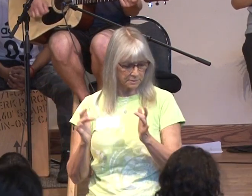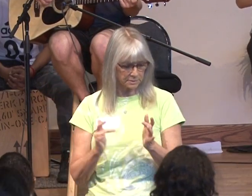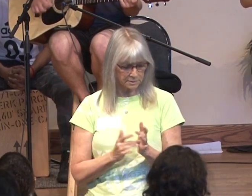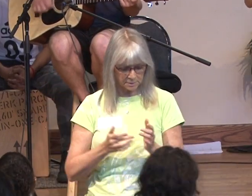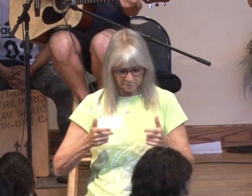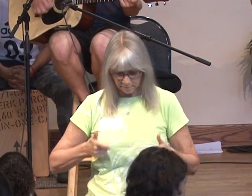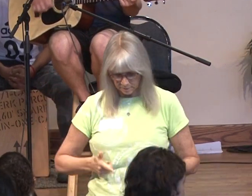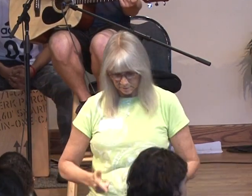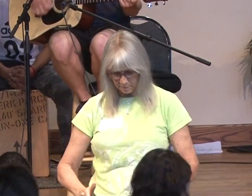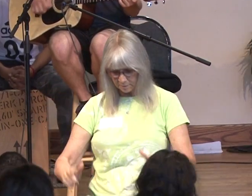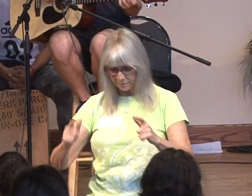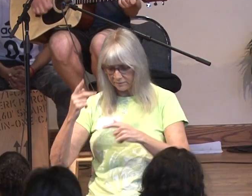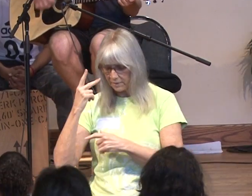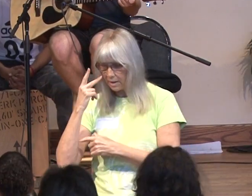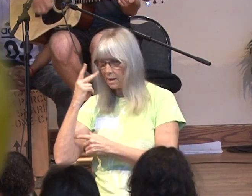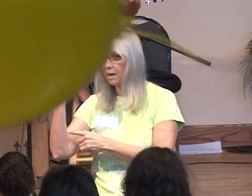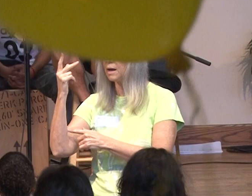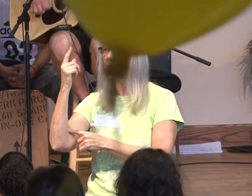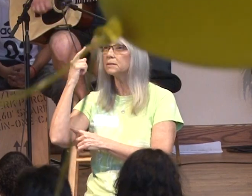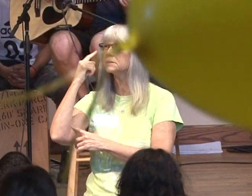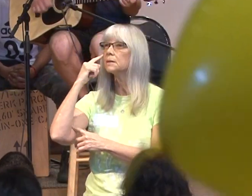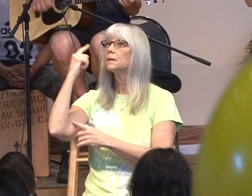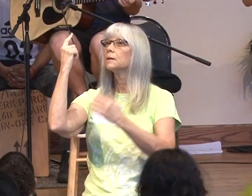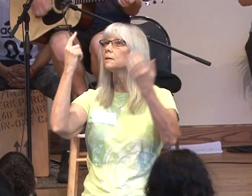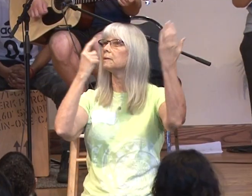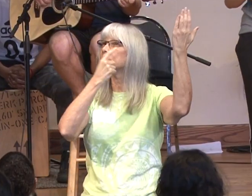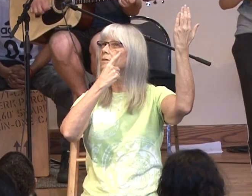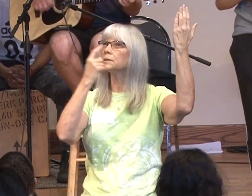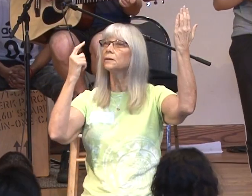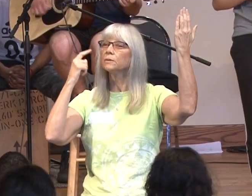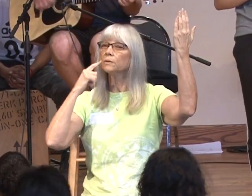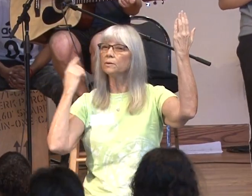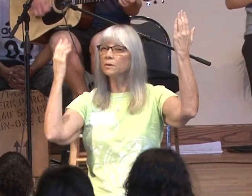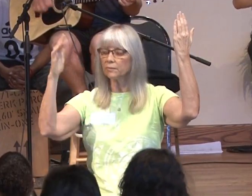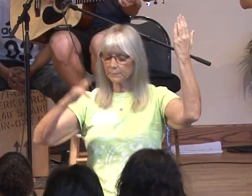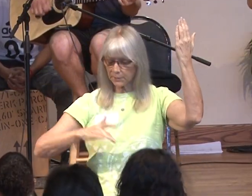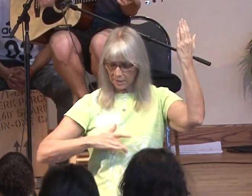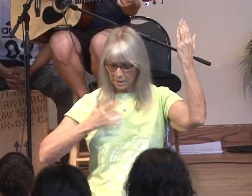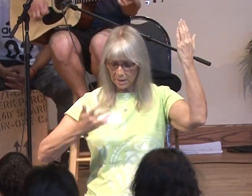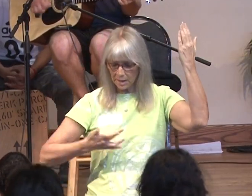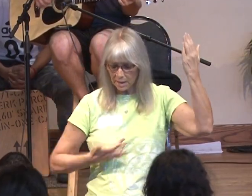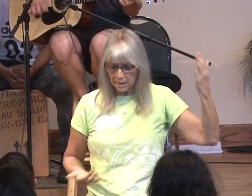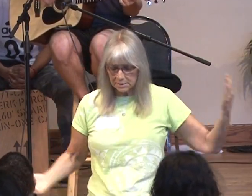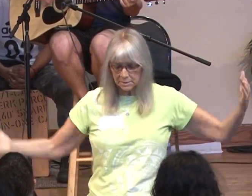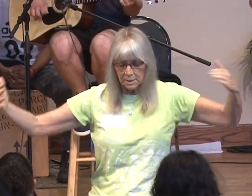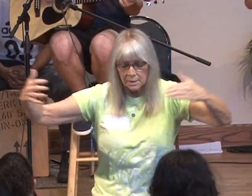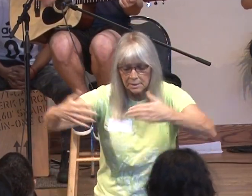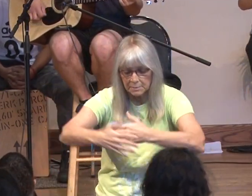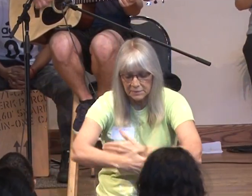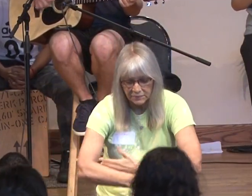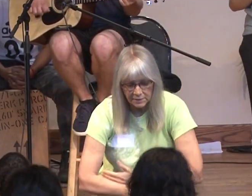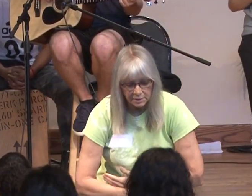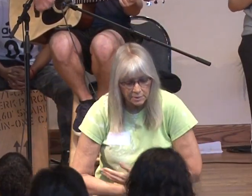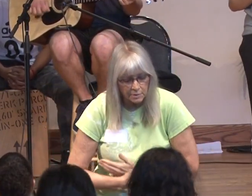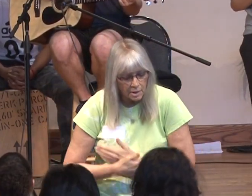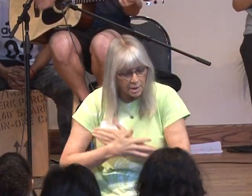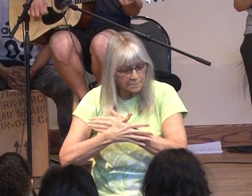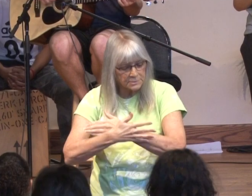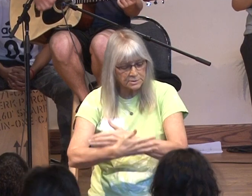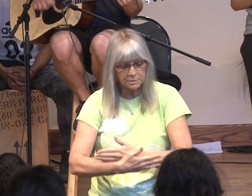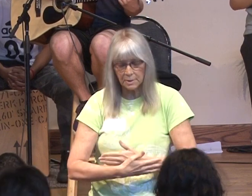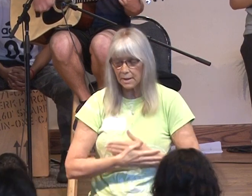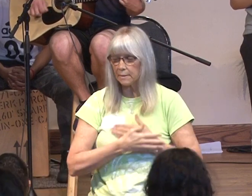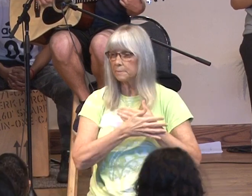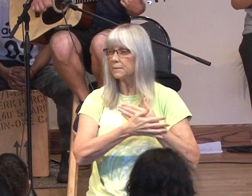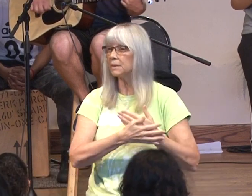Let me see your eyes. Let me feel your embrace. Let me feel you